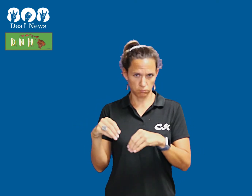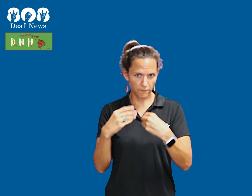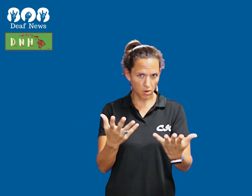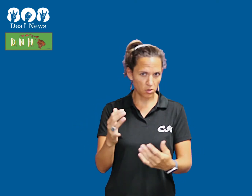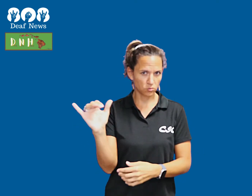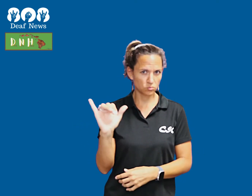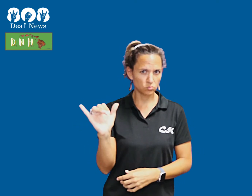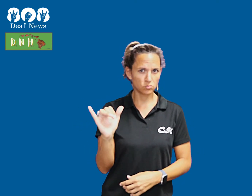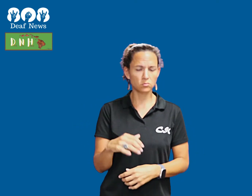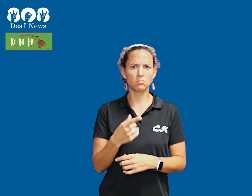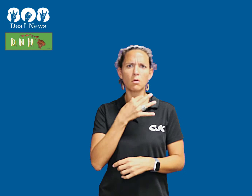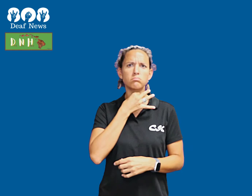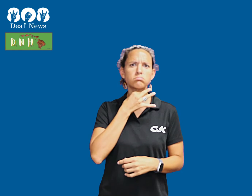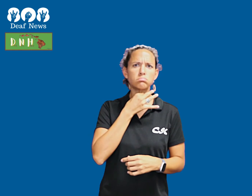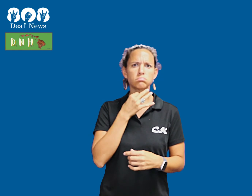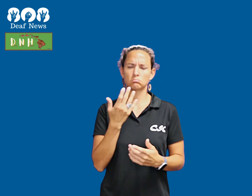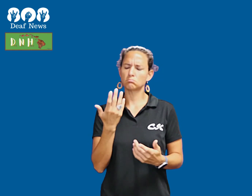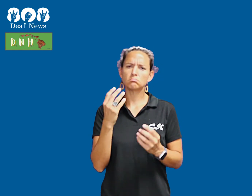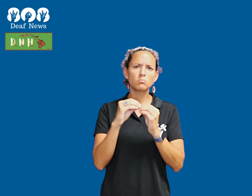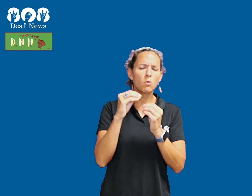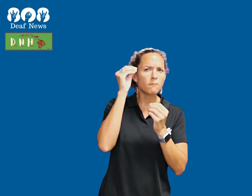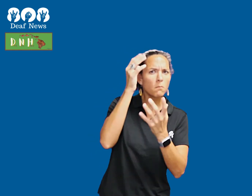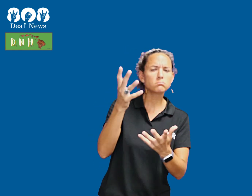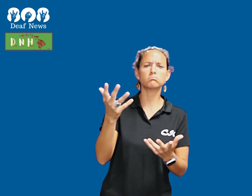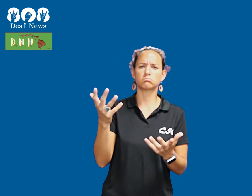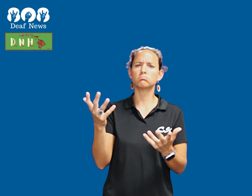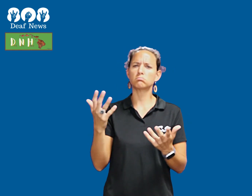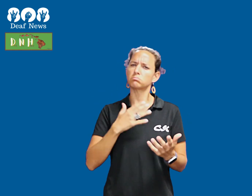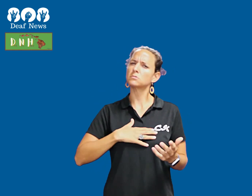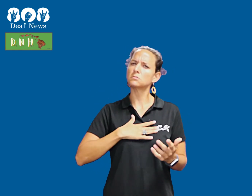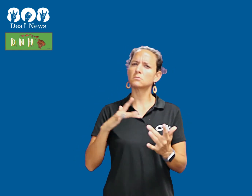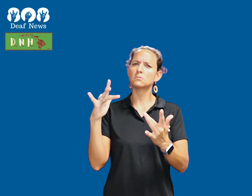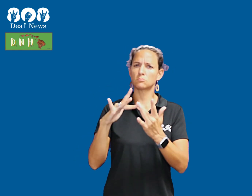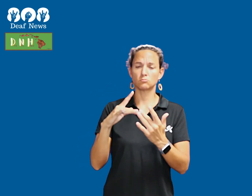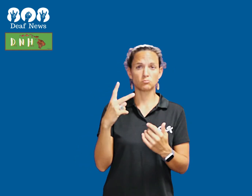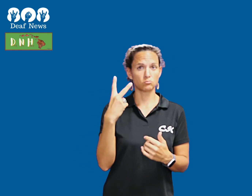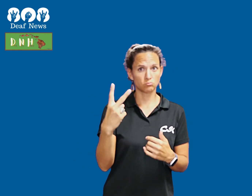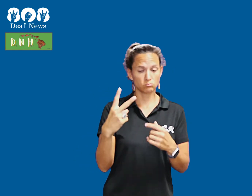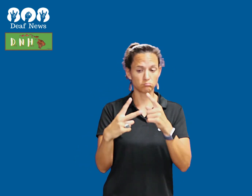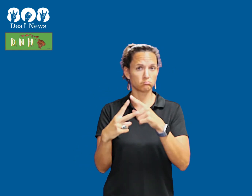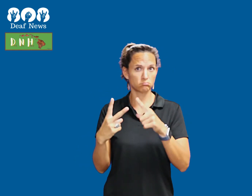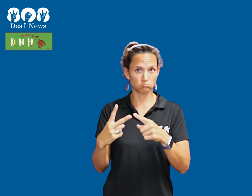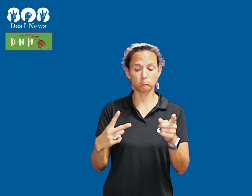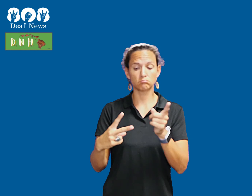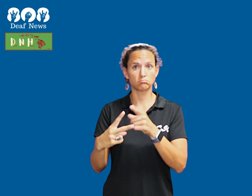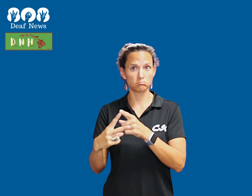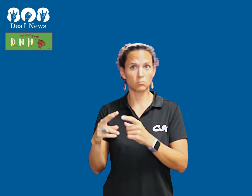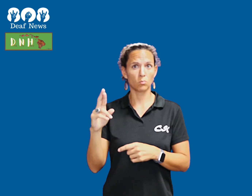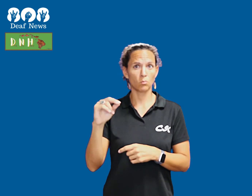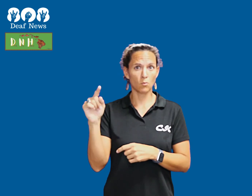If you are curious and want more information, please contact either Roz Kia,